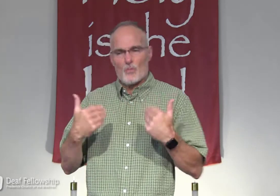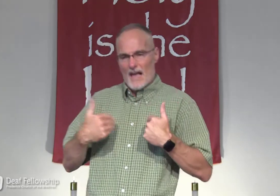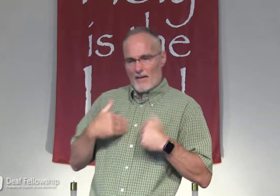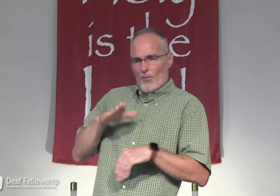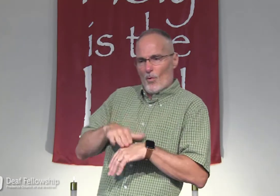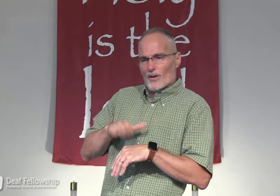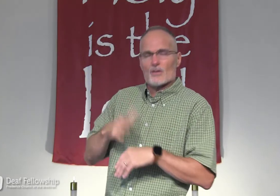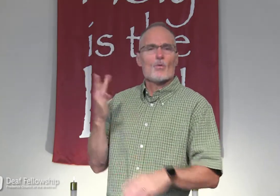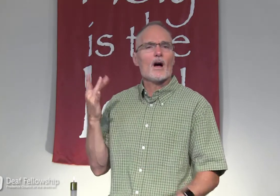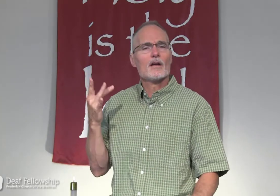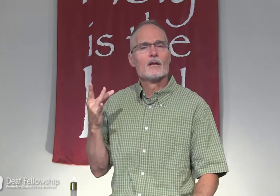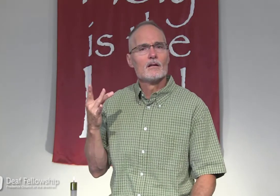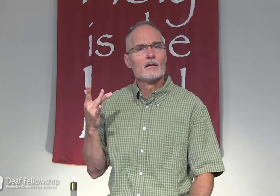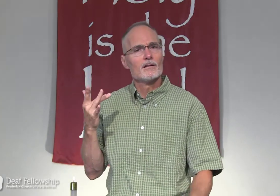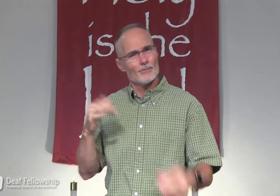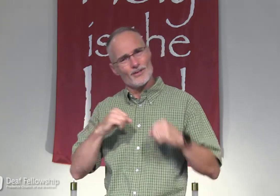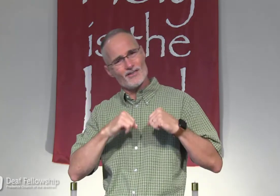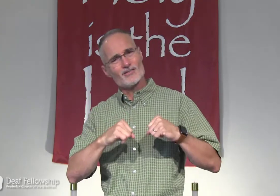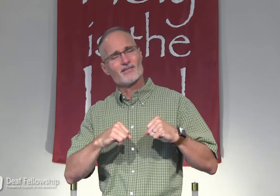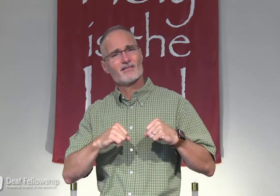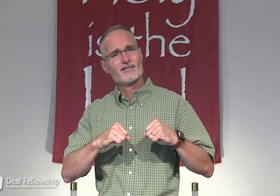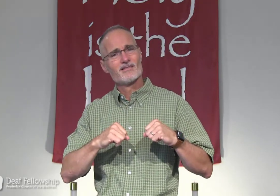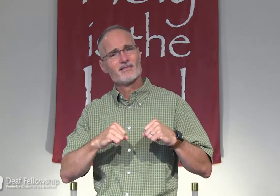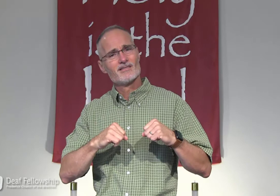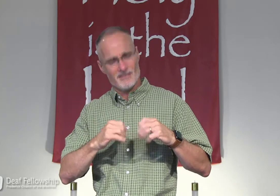the purpose of the warning is for our